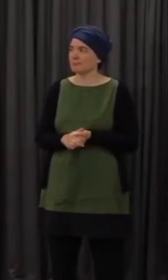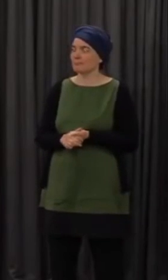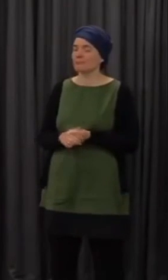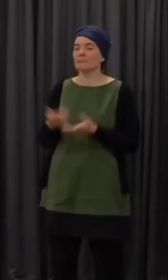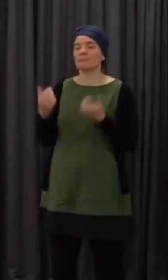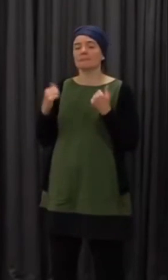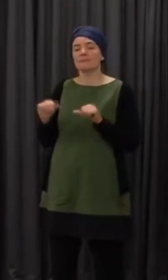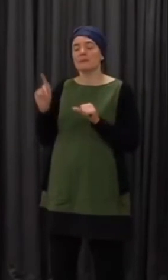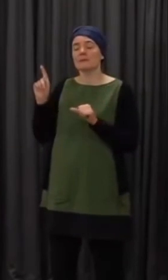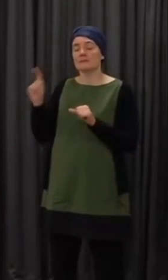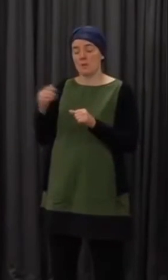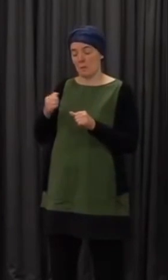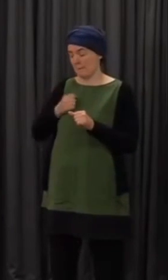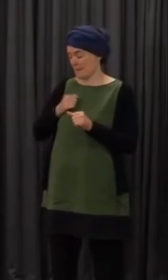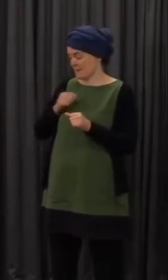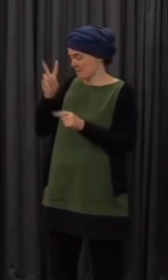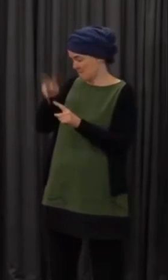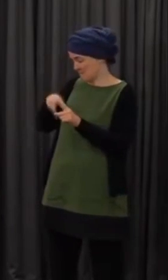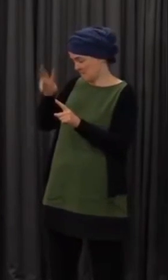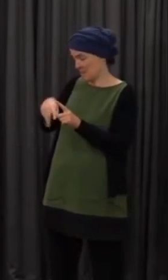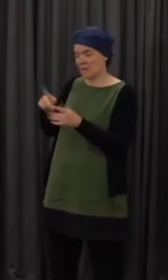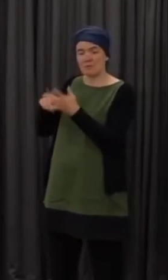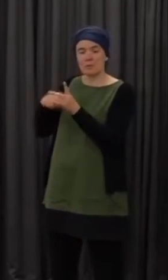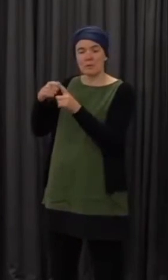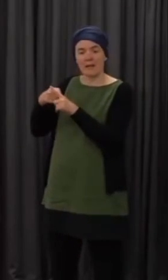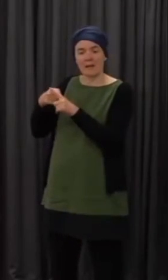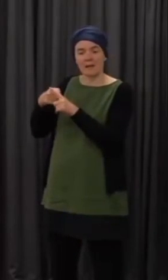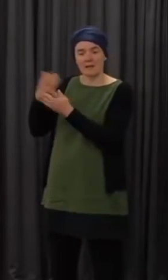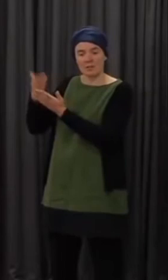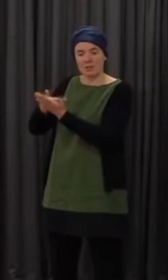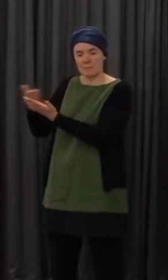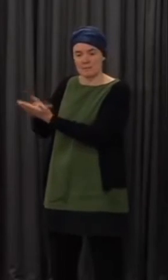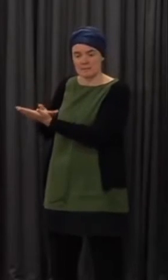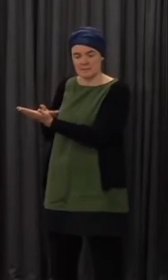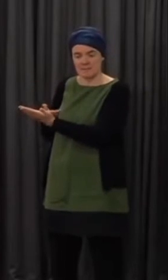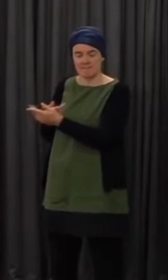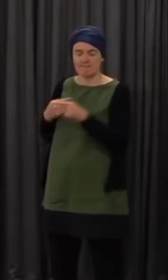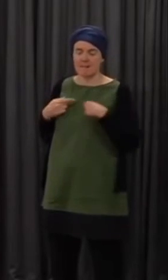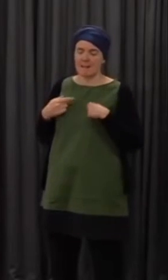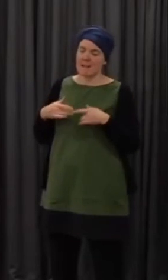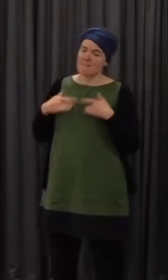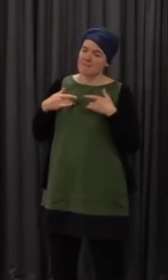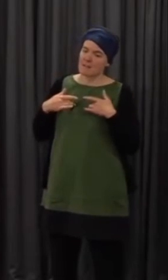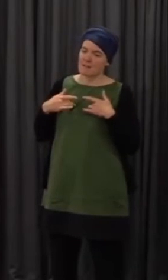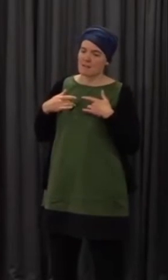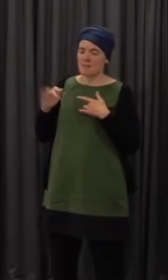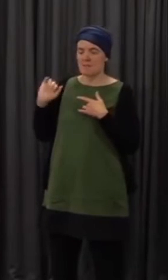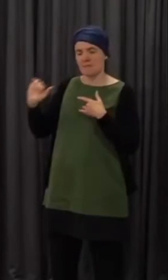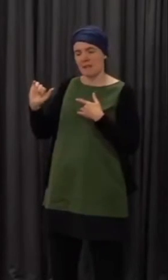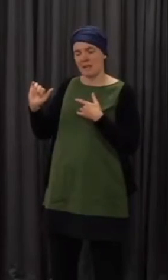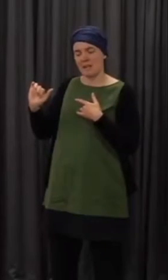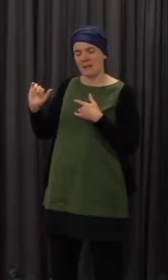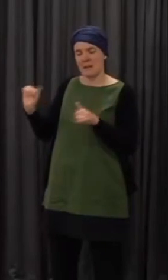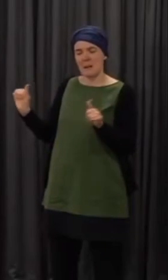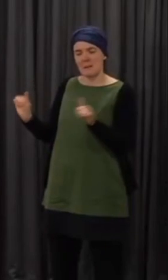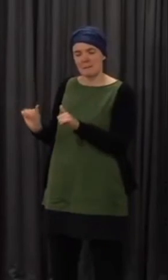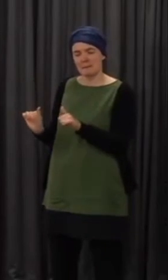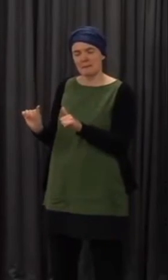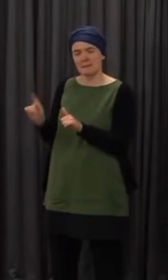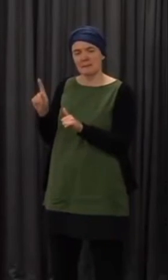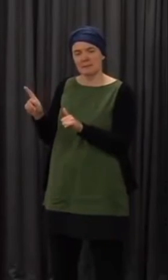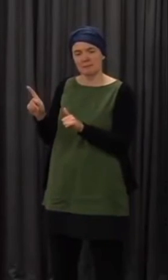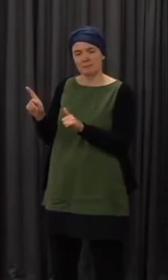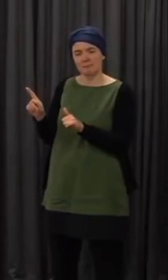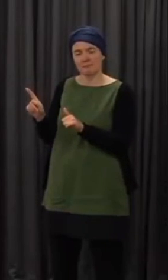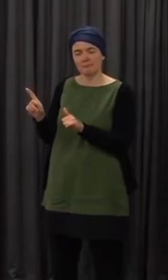the weekend, I think their limitation is not that they would cause active harm to people's health, but they are pitched